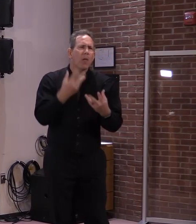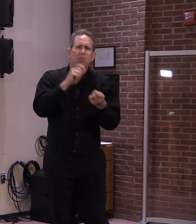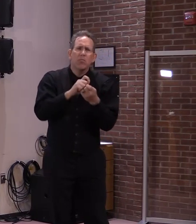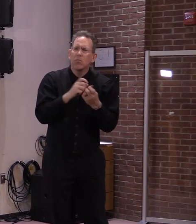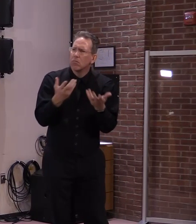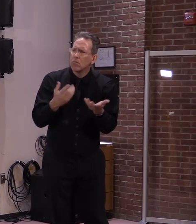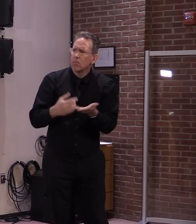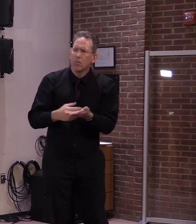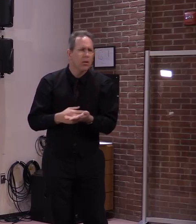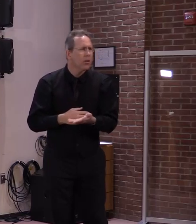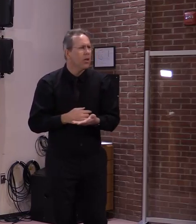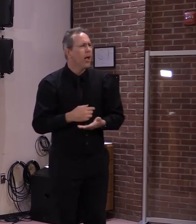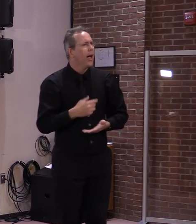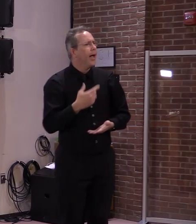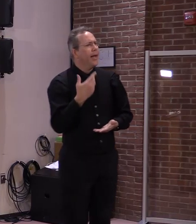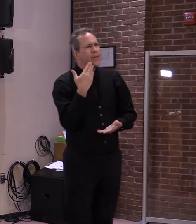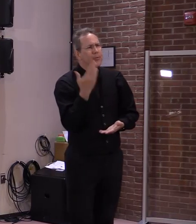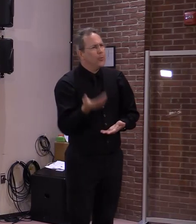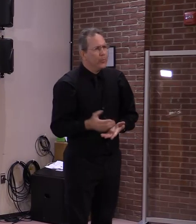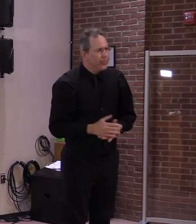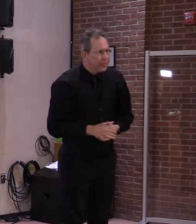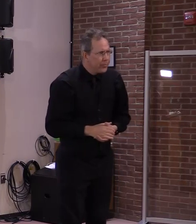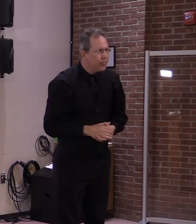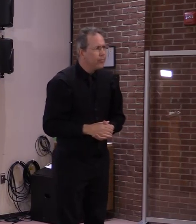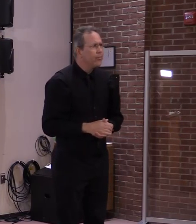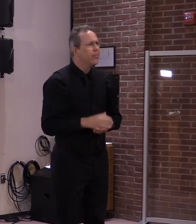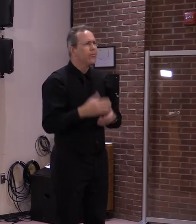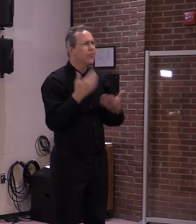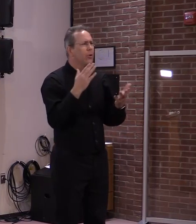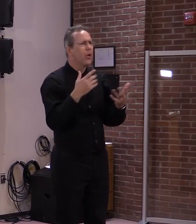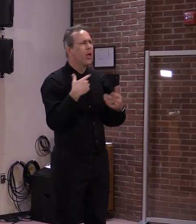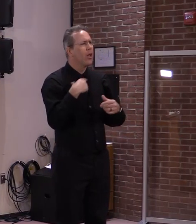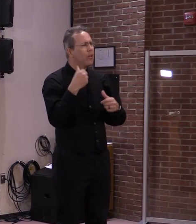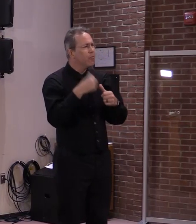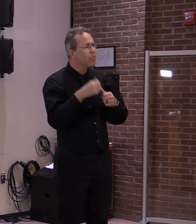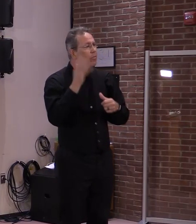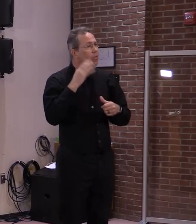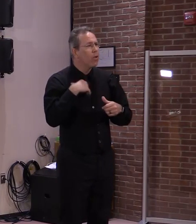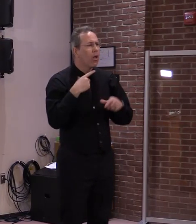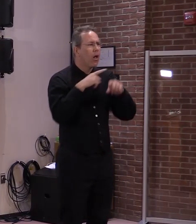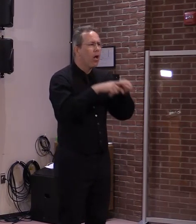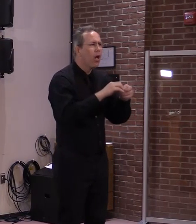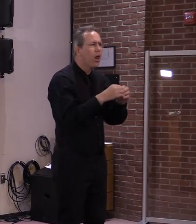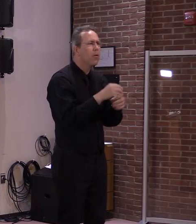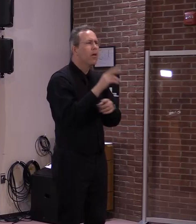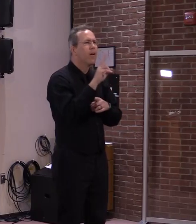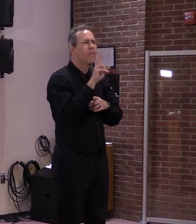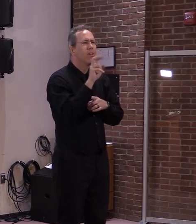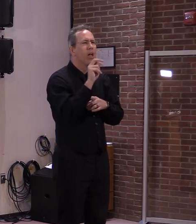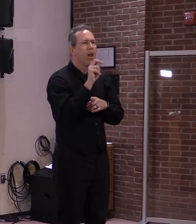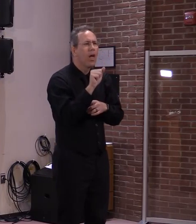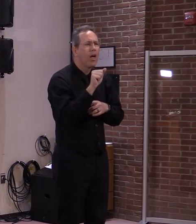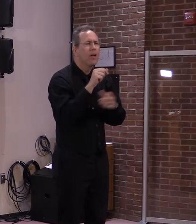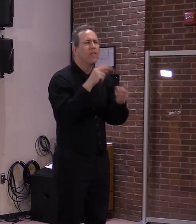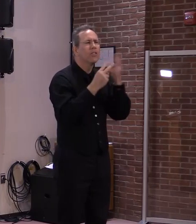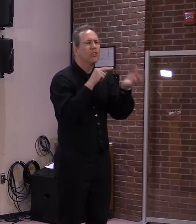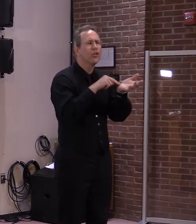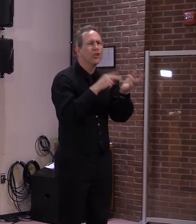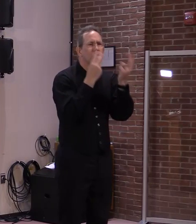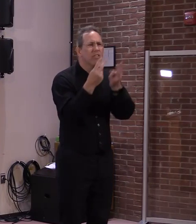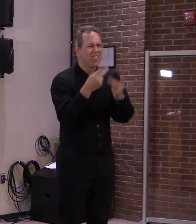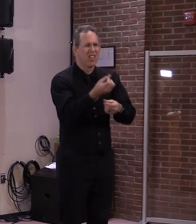And we, as you know, we relied initially from home health, and then we asked people that if they weren't